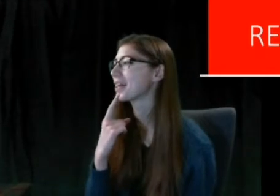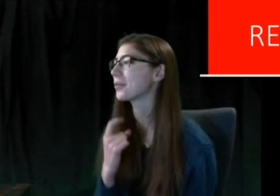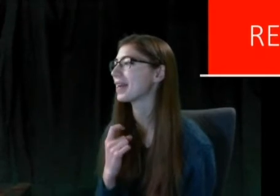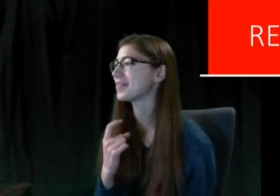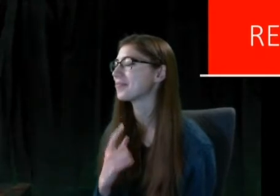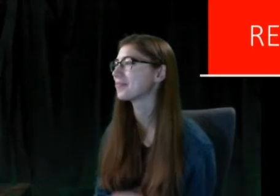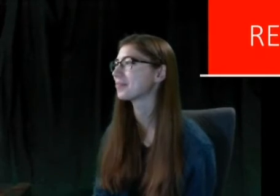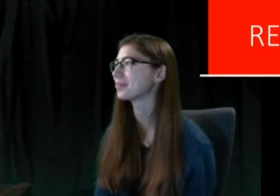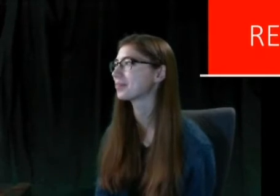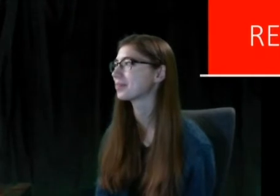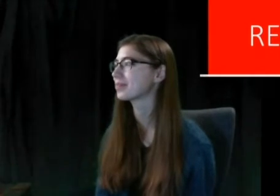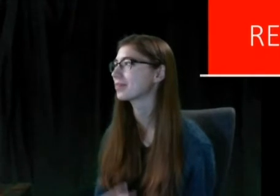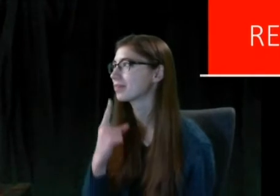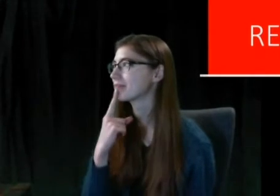Red.